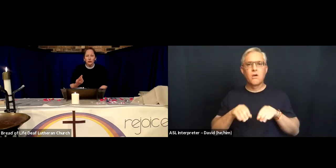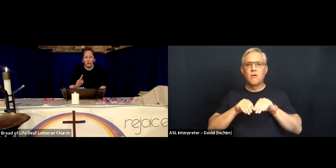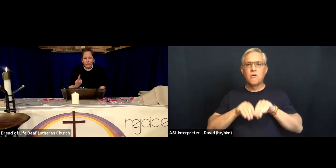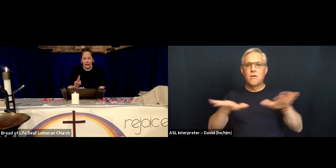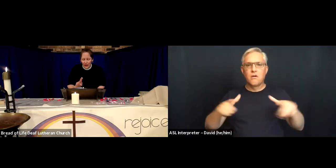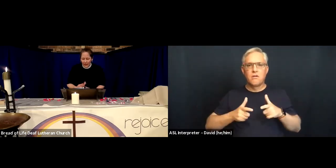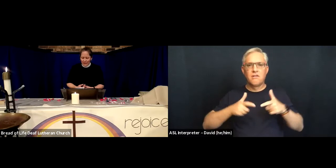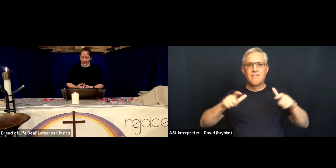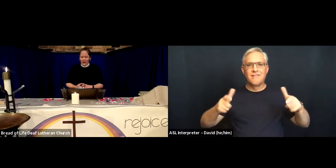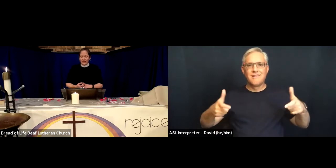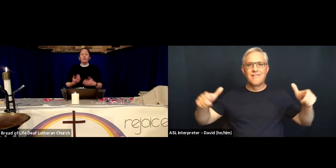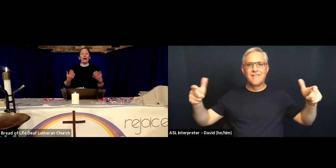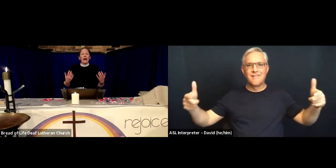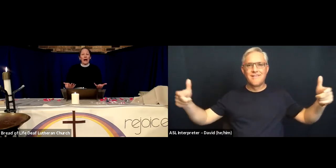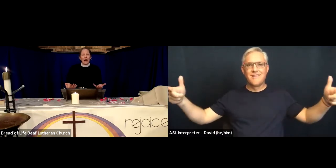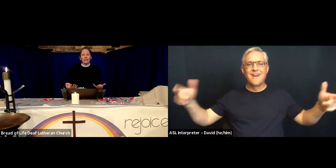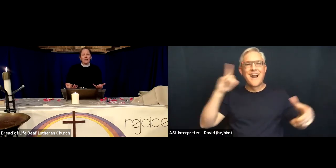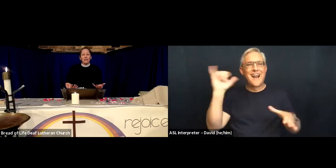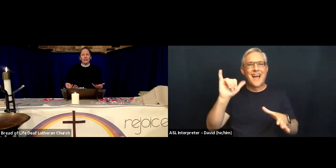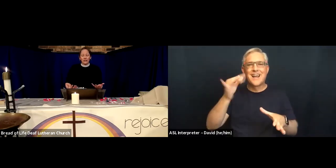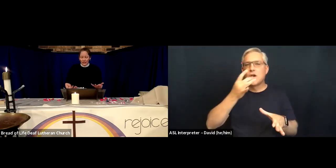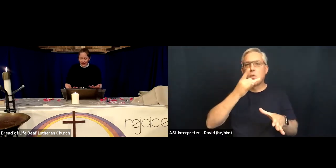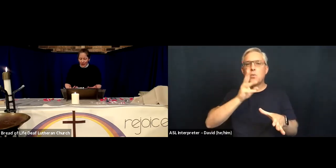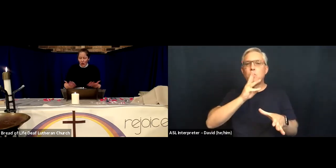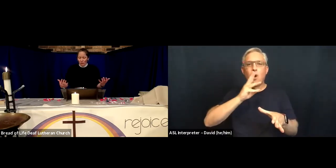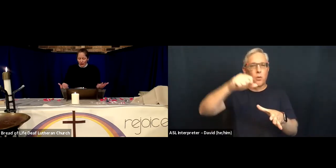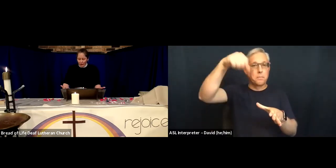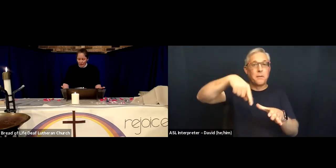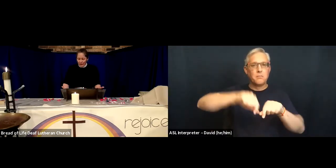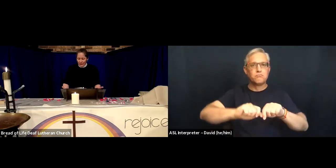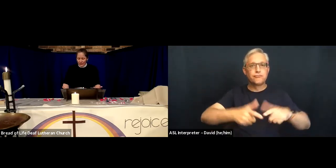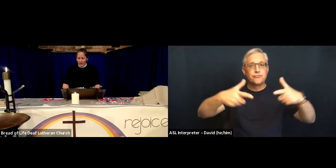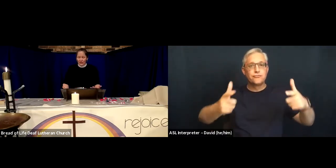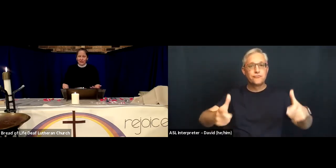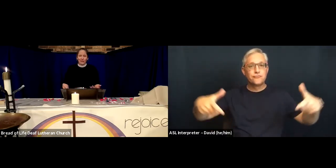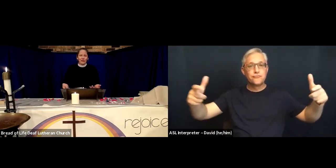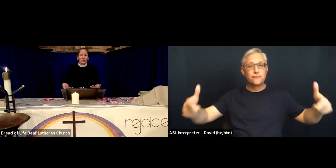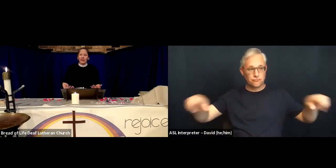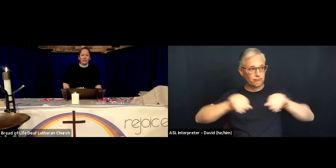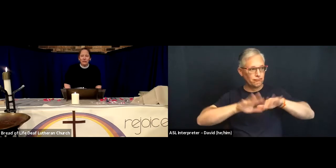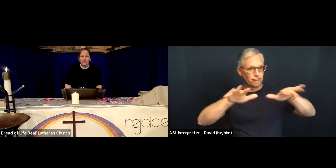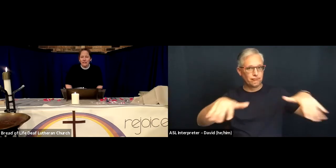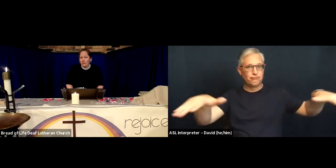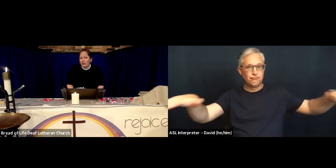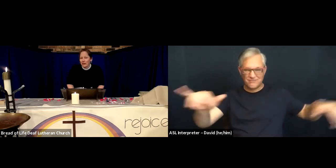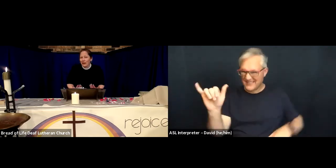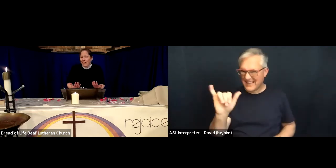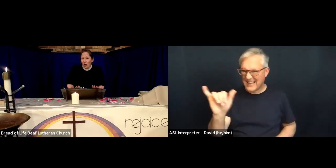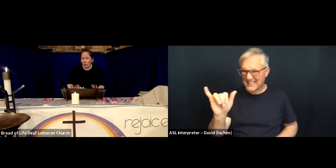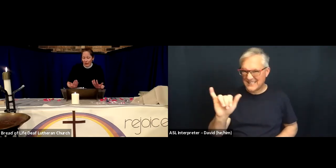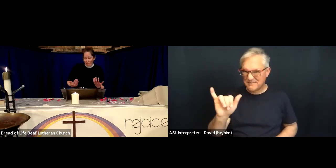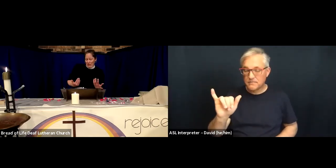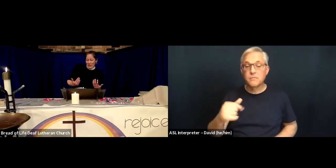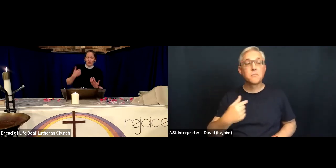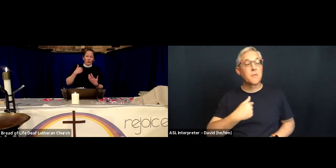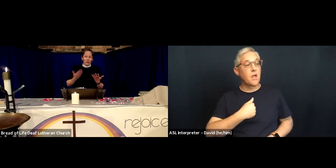When you and I decide to act to help others, even if it doesn't really